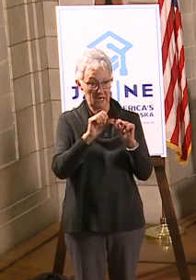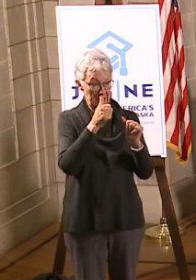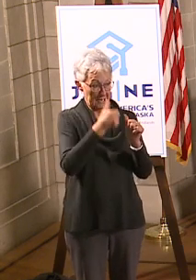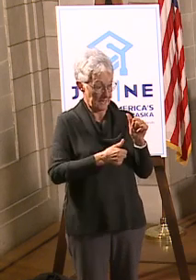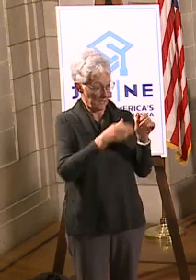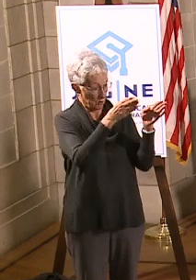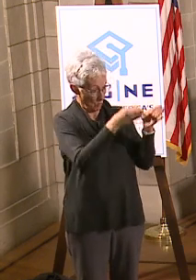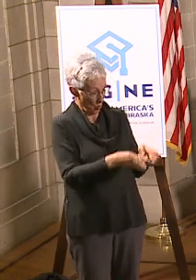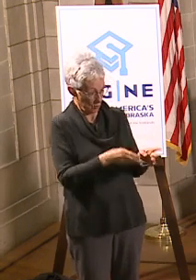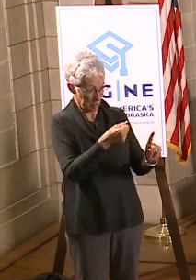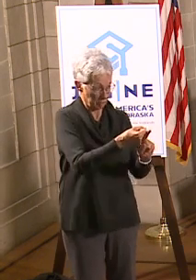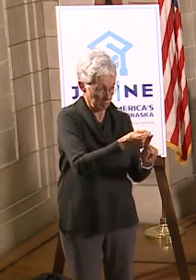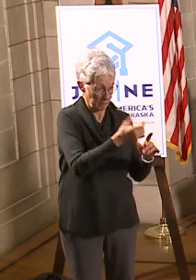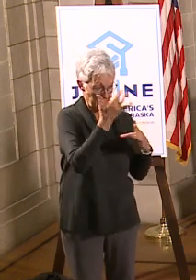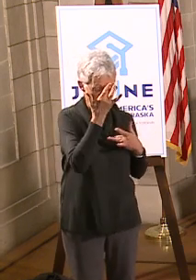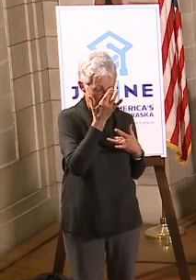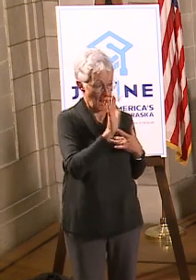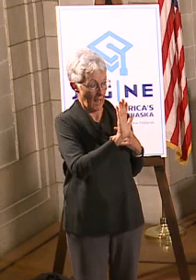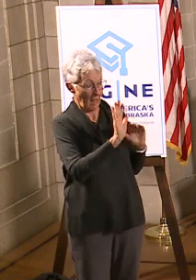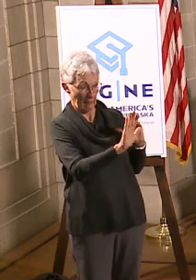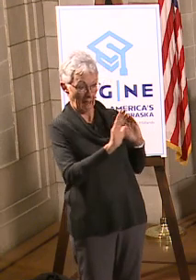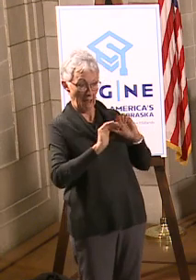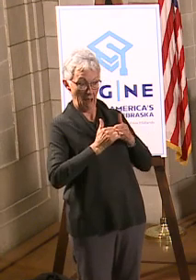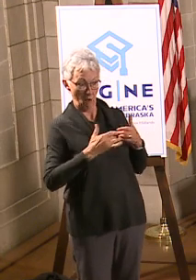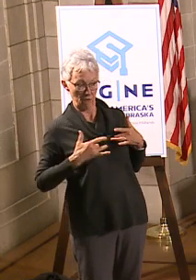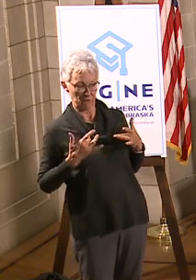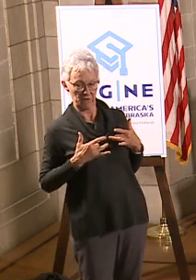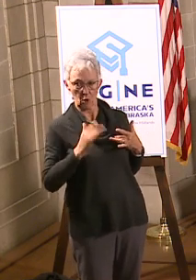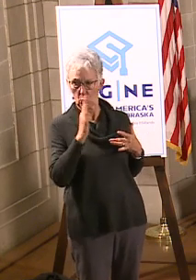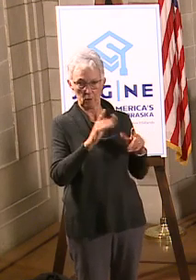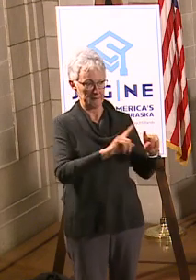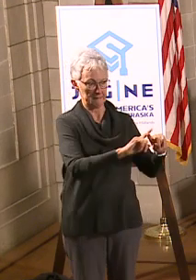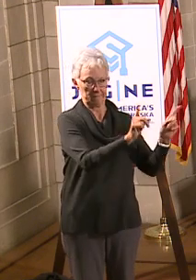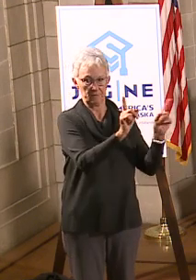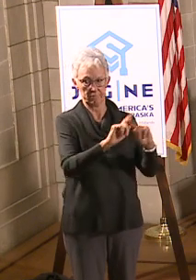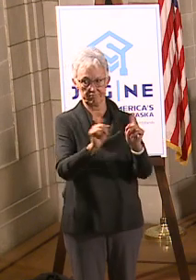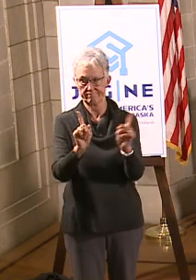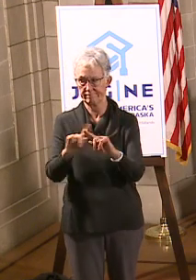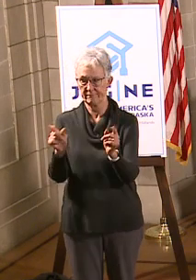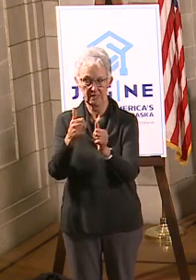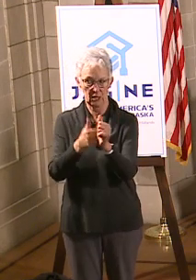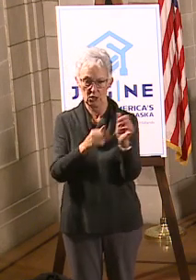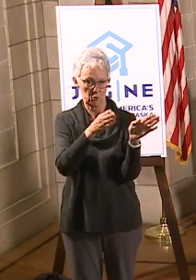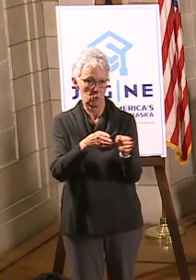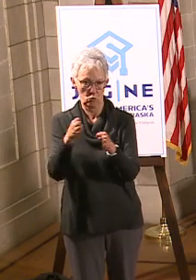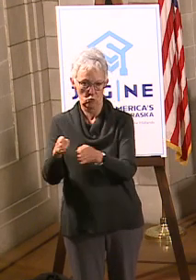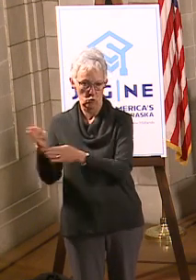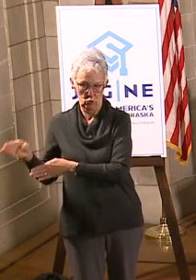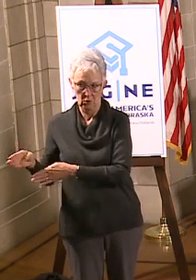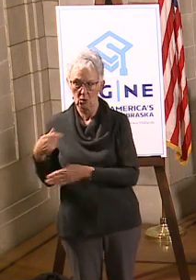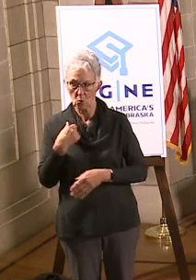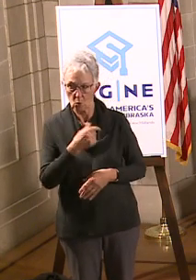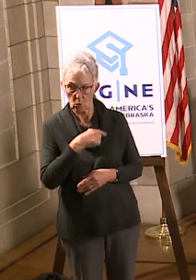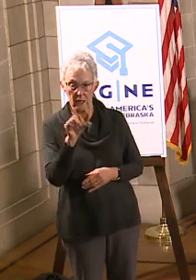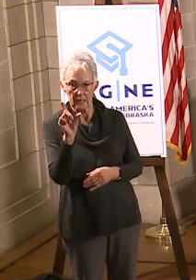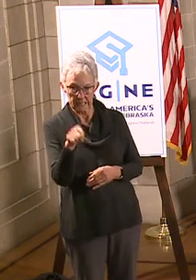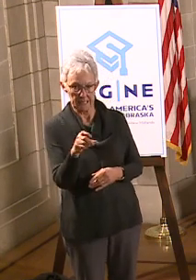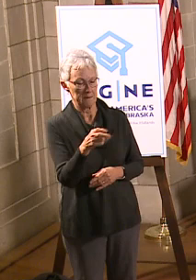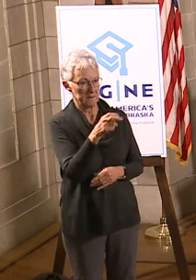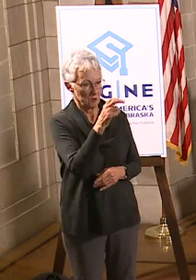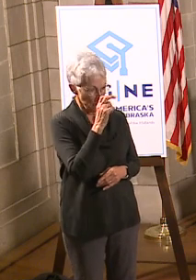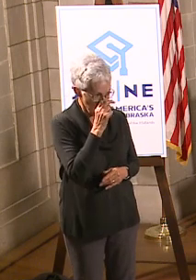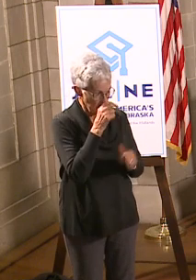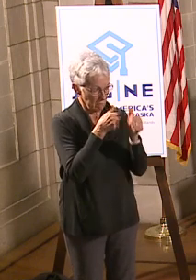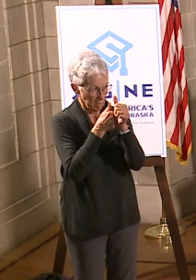it's something which is very serious, and it requires our vigilance. Scottsbluff County, where I live, we